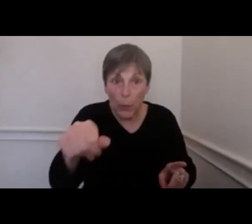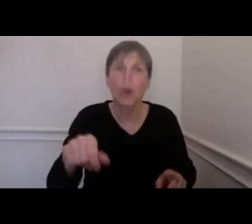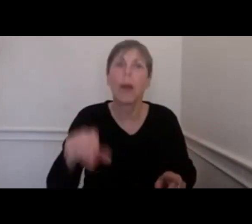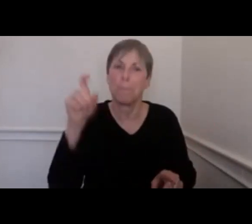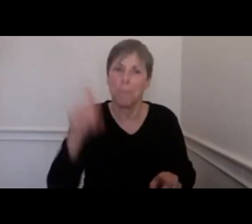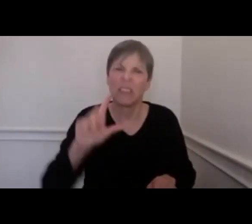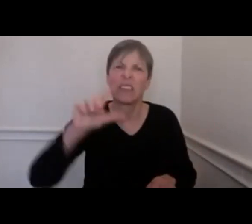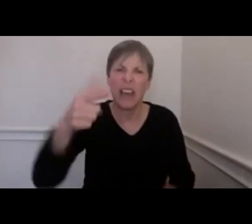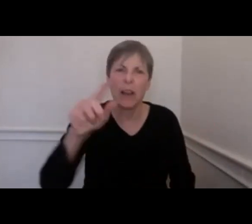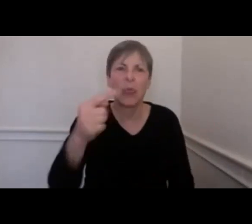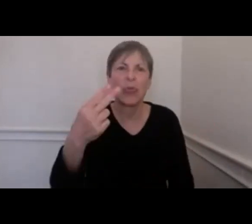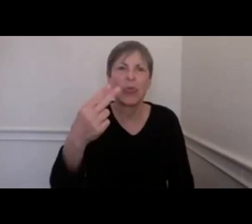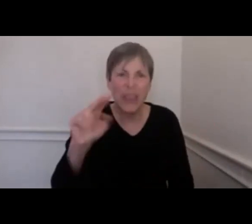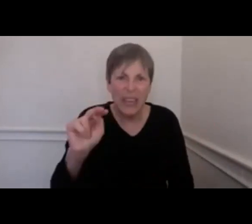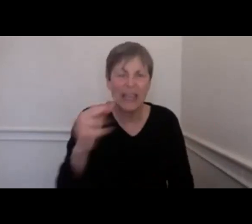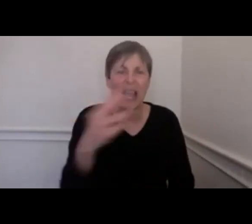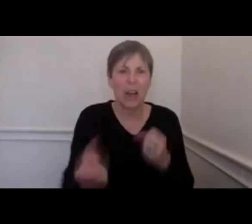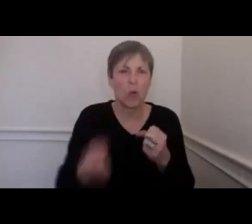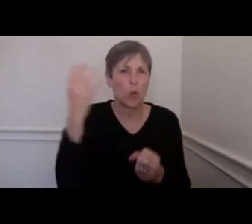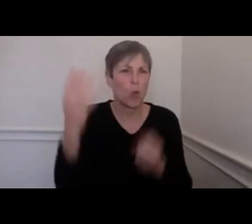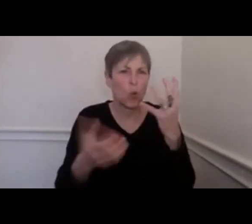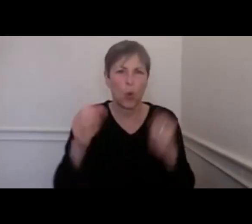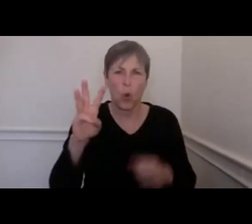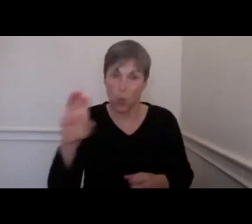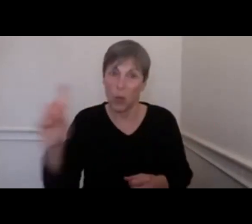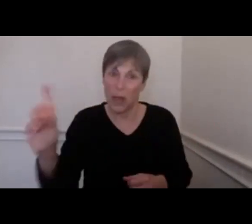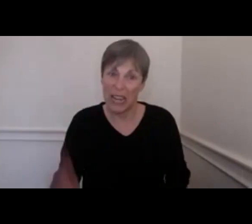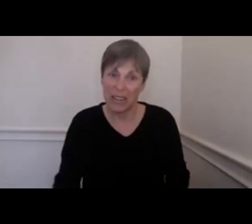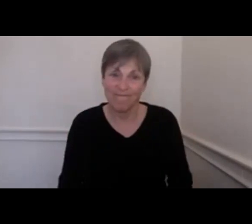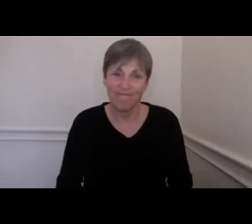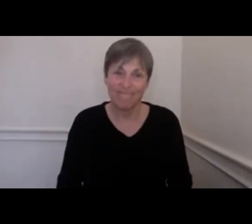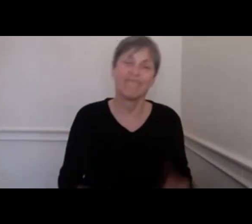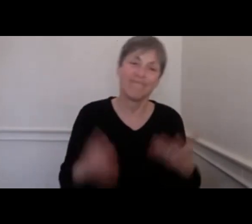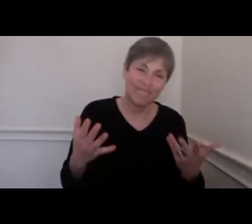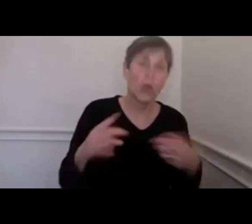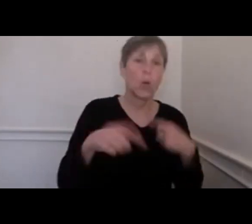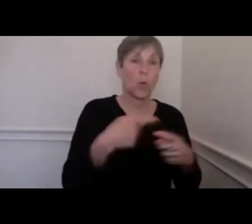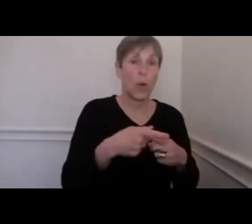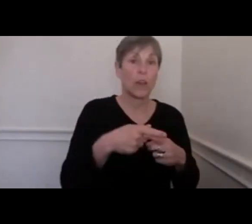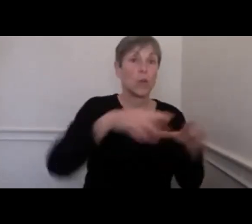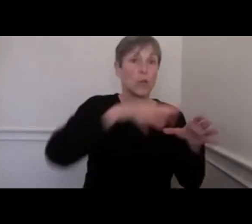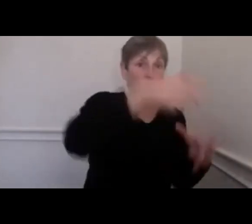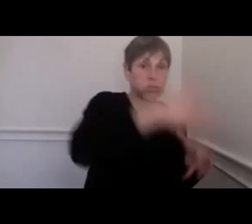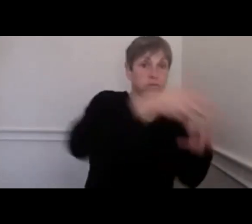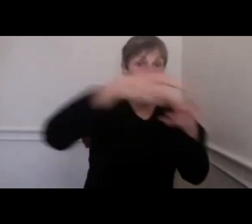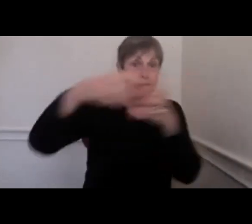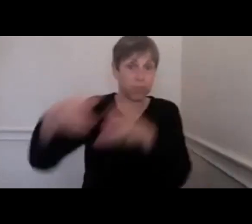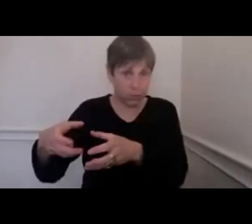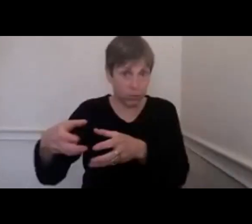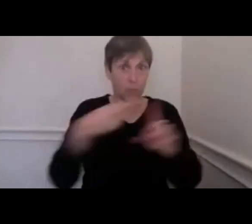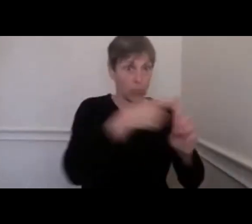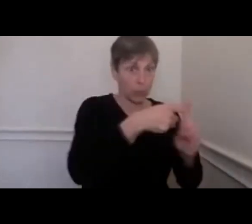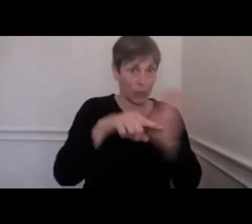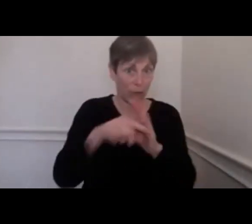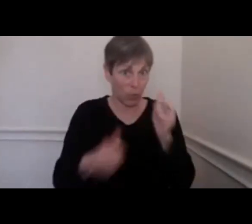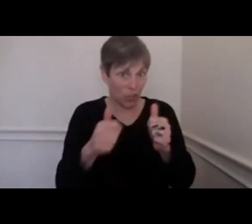lot more weeding with direct sowing. So here's the thing about transplanting, pros and cons. The pros are you thin a